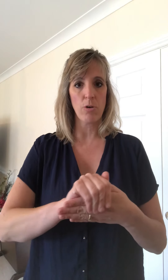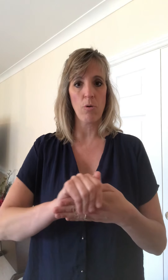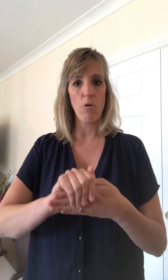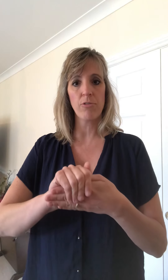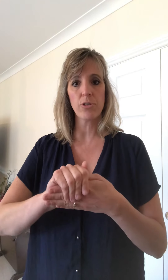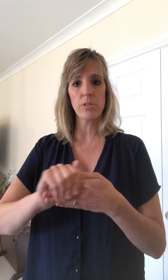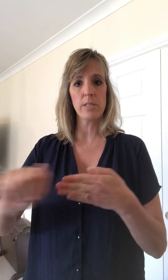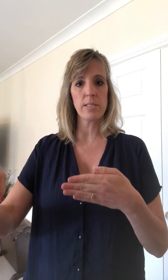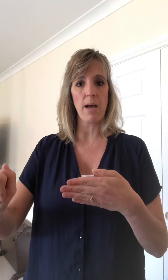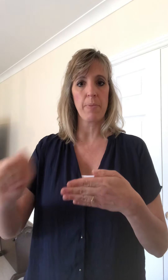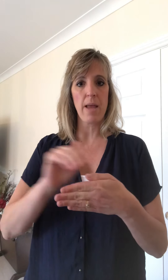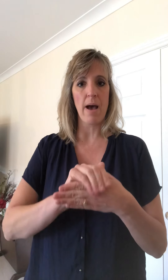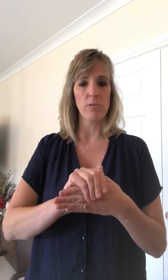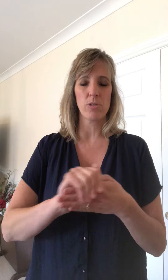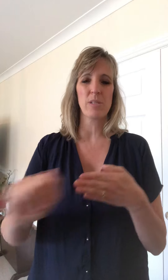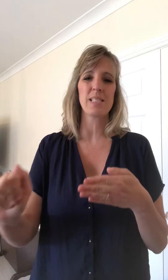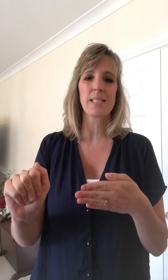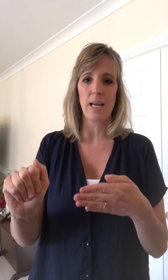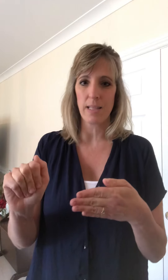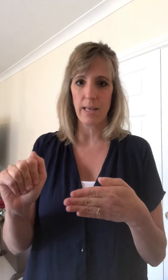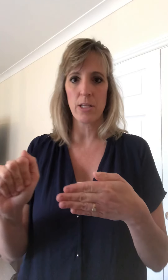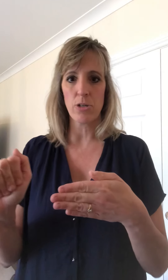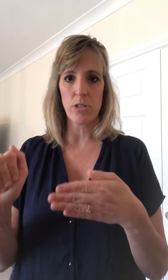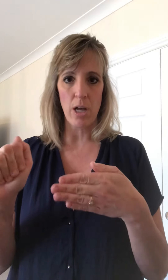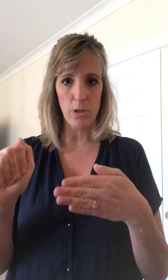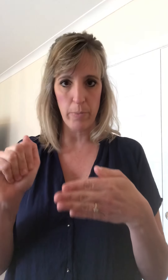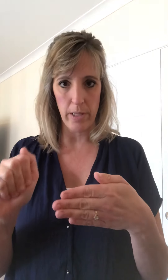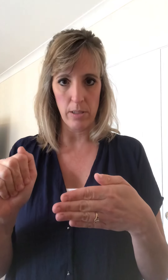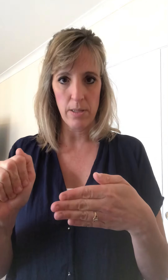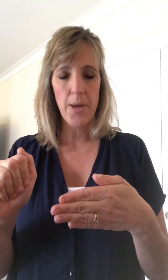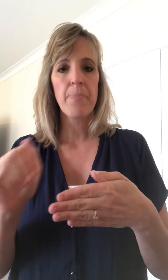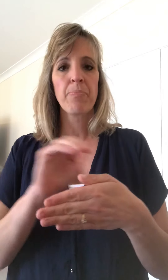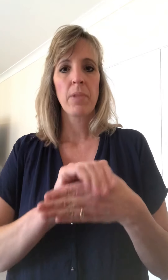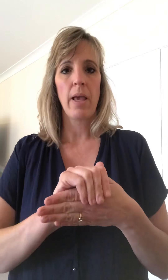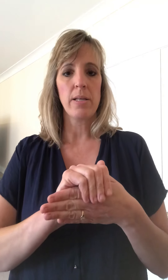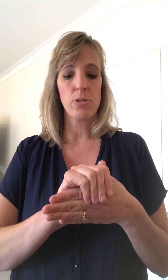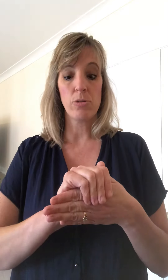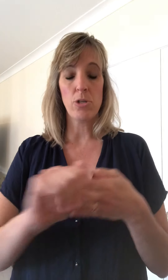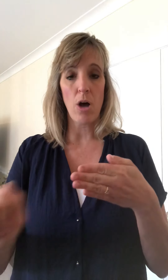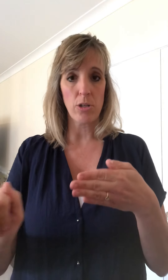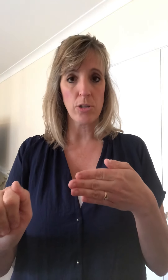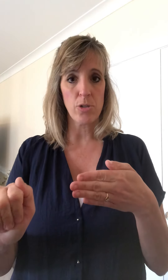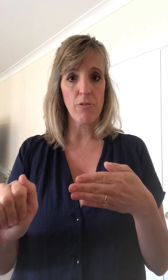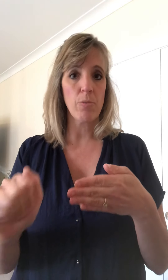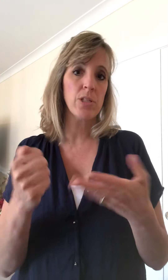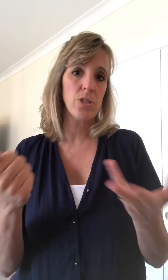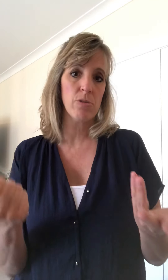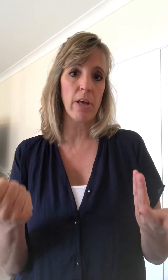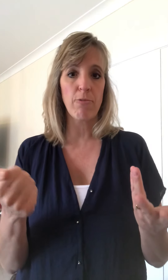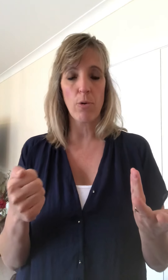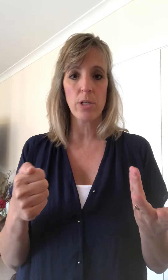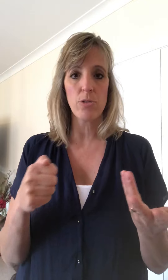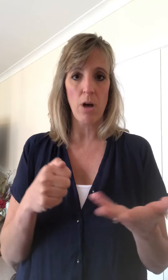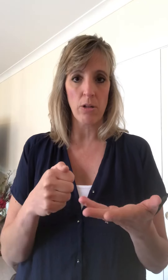go over the top and out. So this is kind of like your dollar bill. Okay, so dollars. So if you wanted to do like